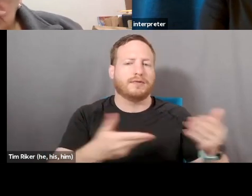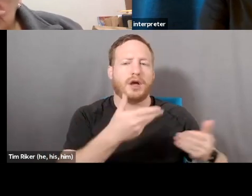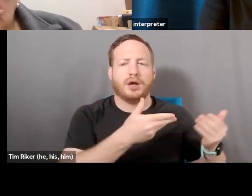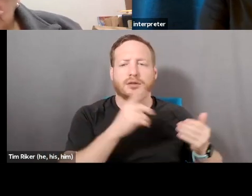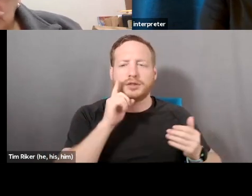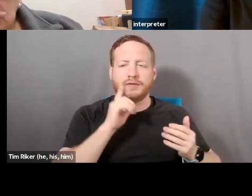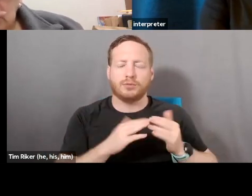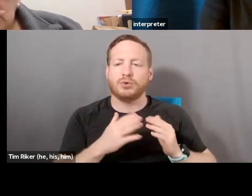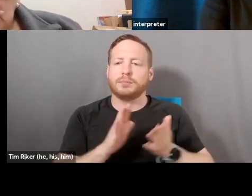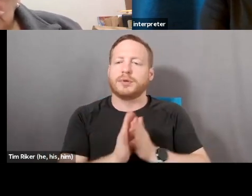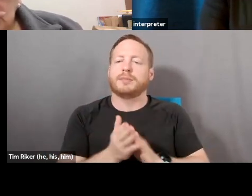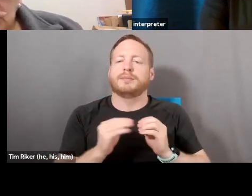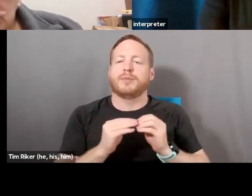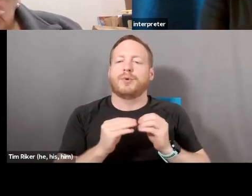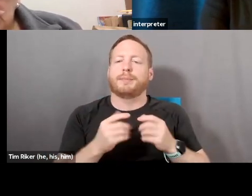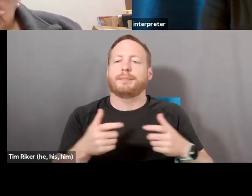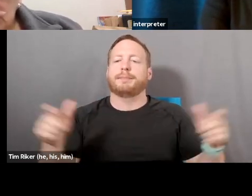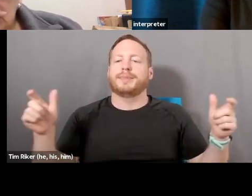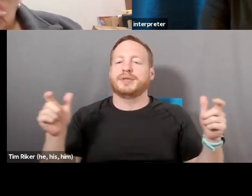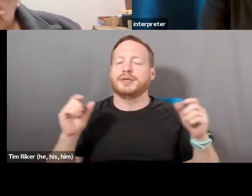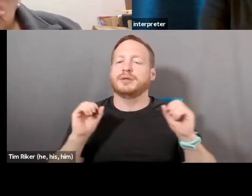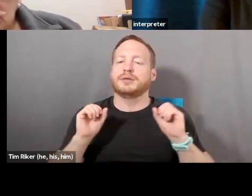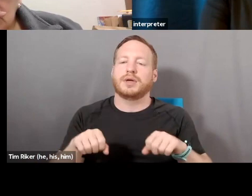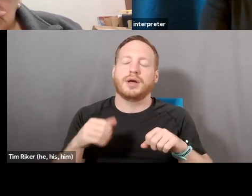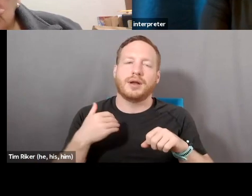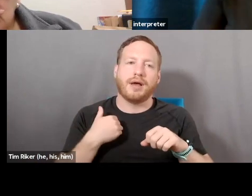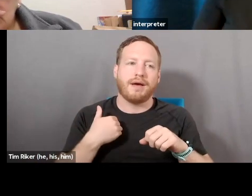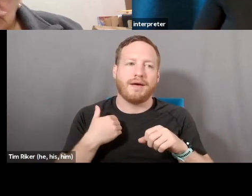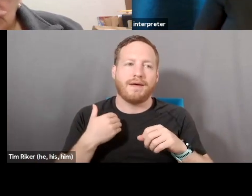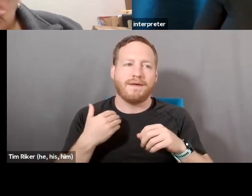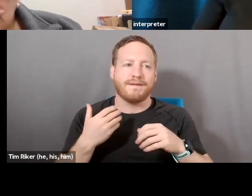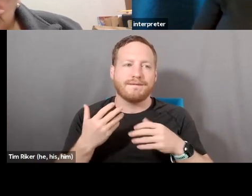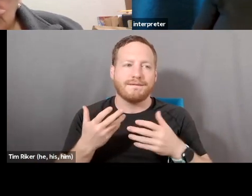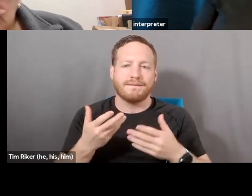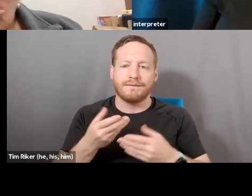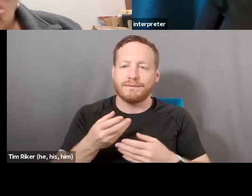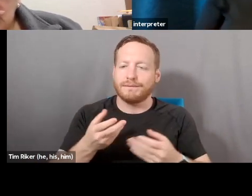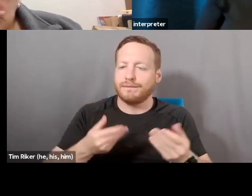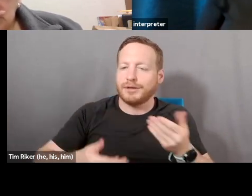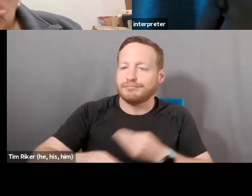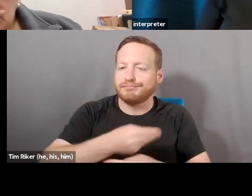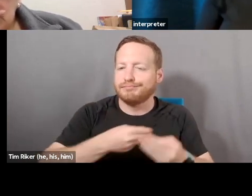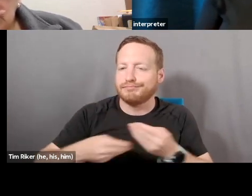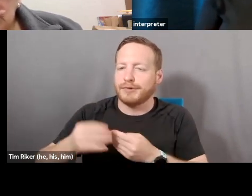commissioners, members of the community, plus invite the deaf community and make it much more of a